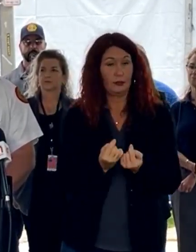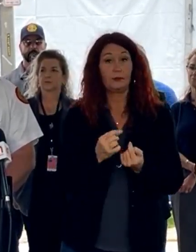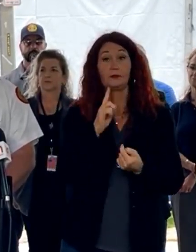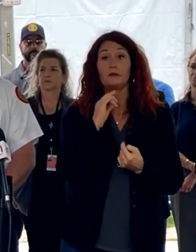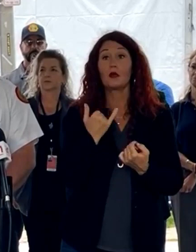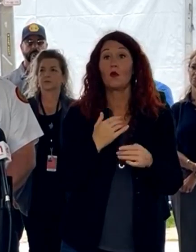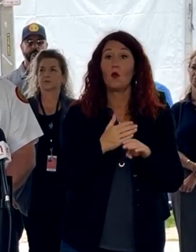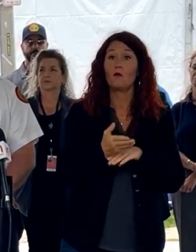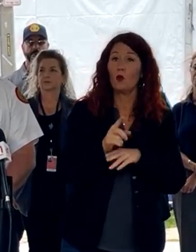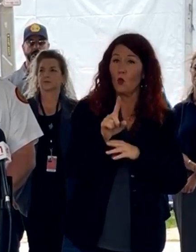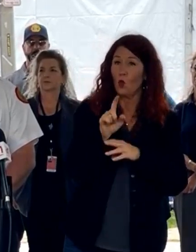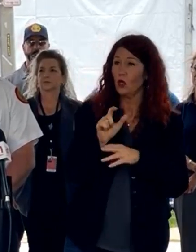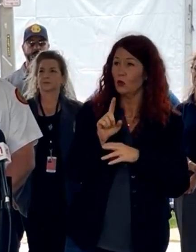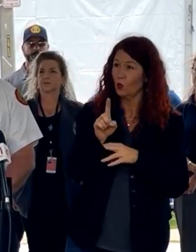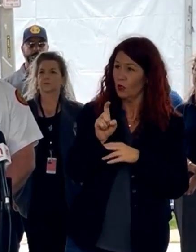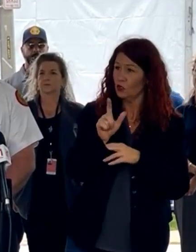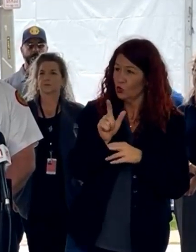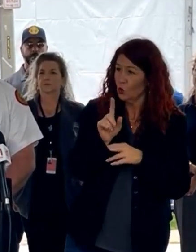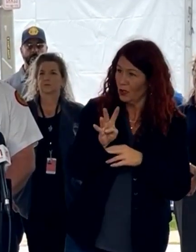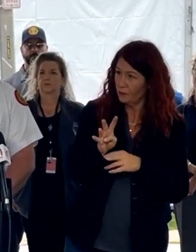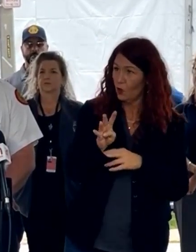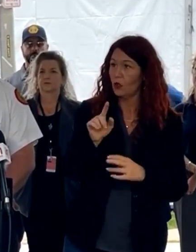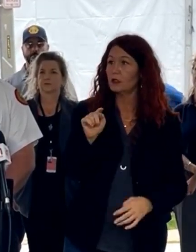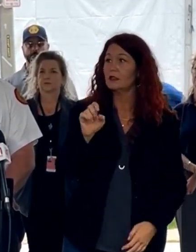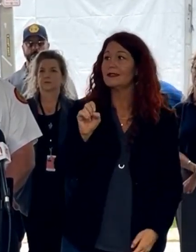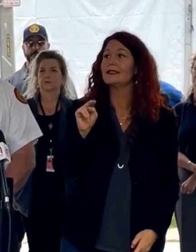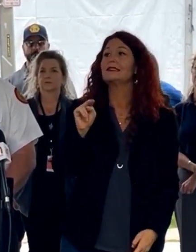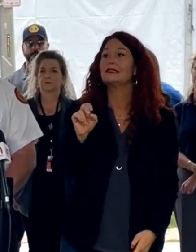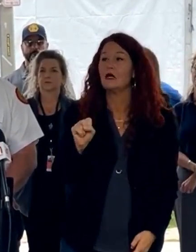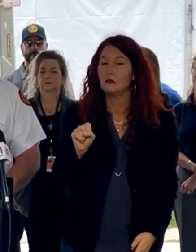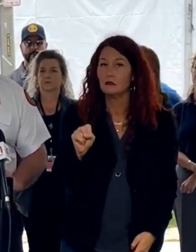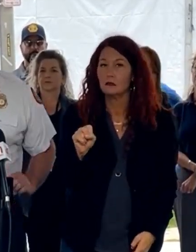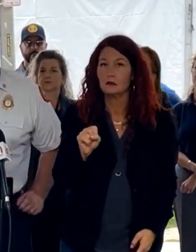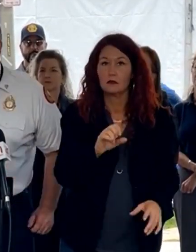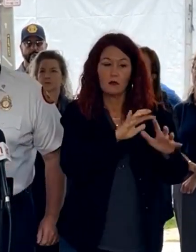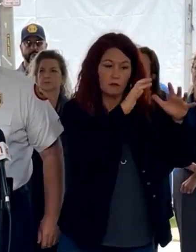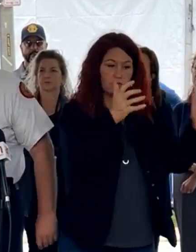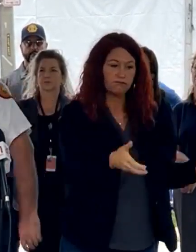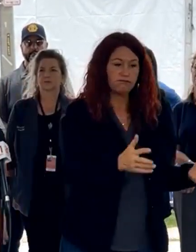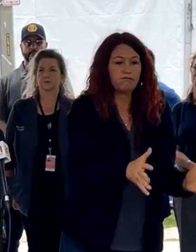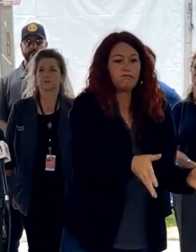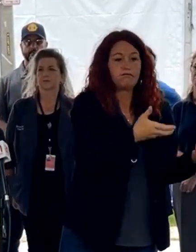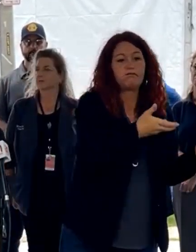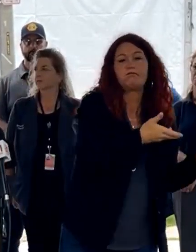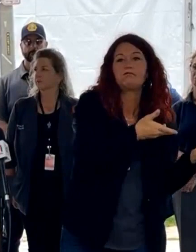debris, which is equivalent now to 5 million pounds of debris off the pile.